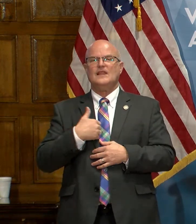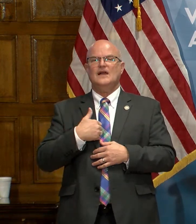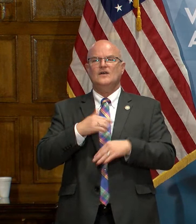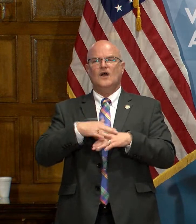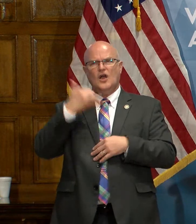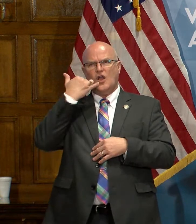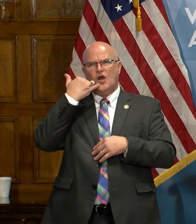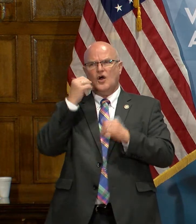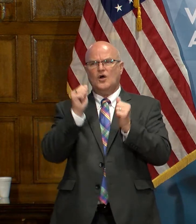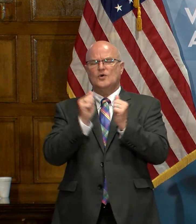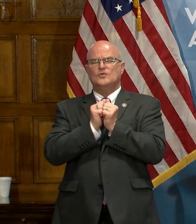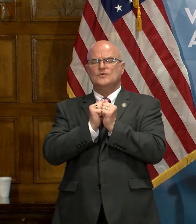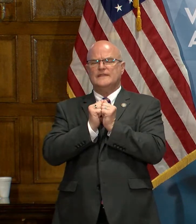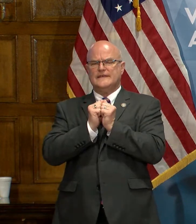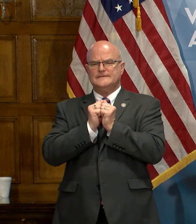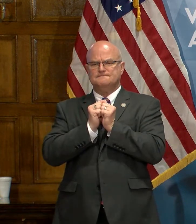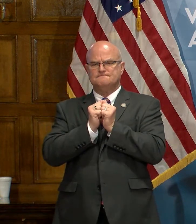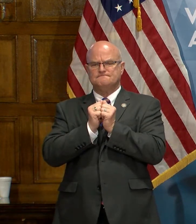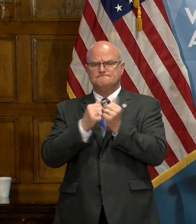was on a call with